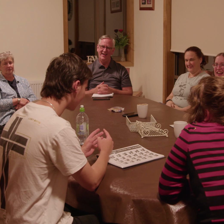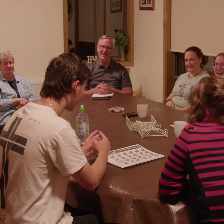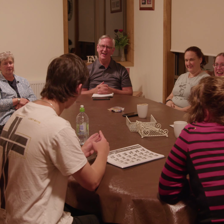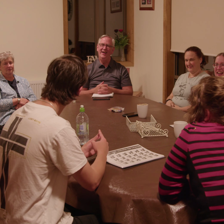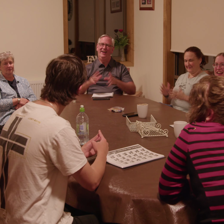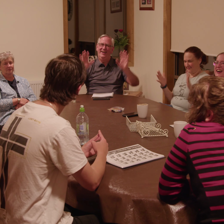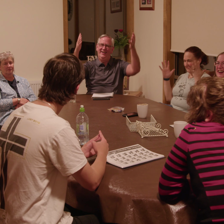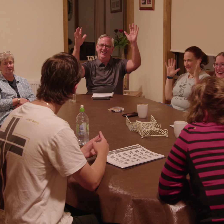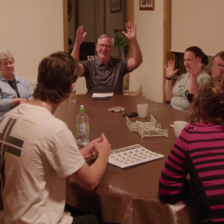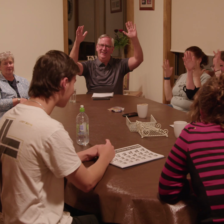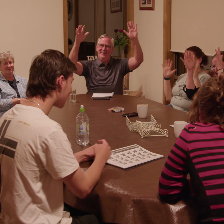F.